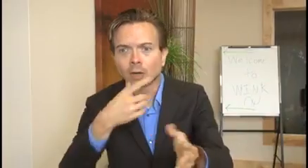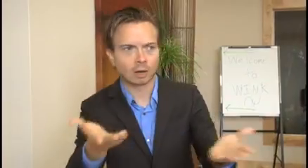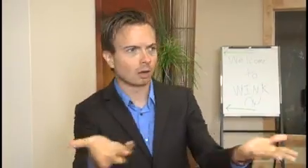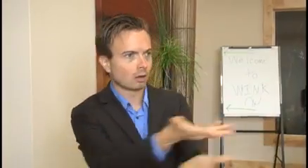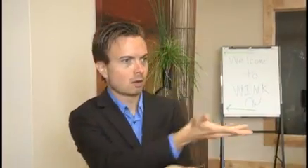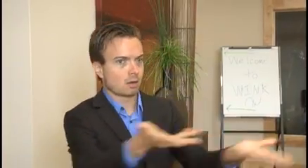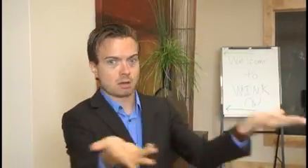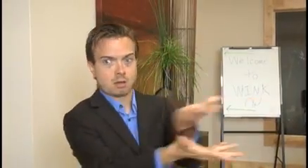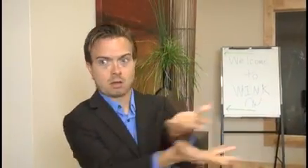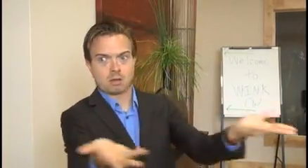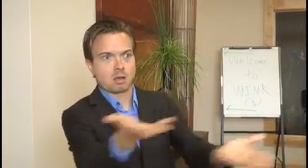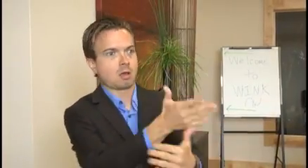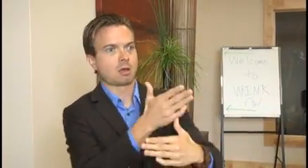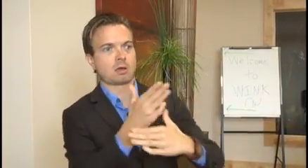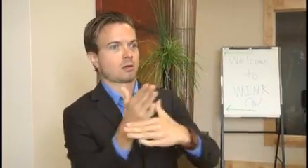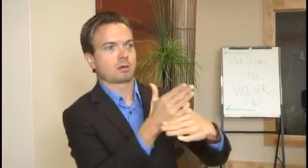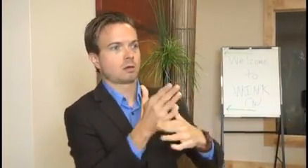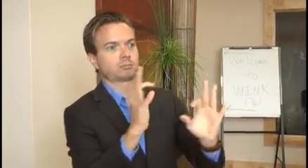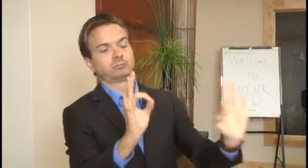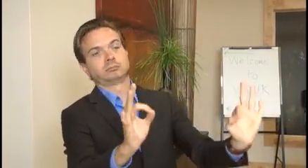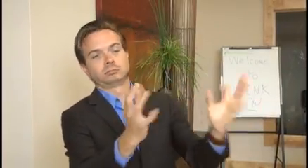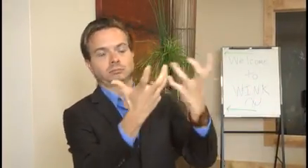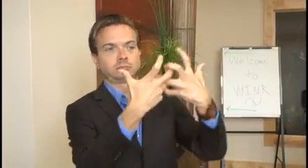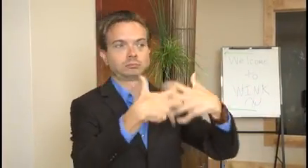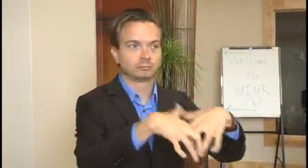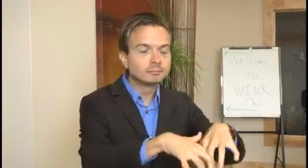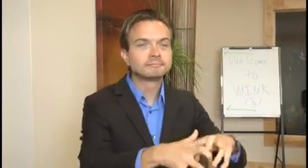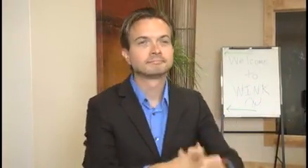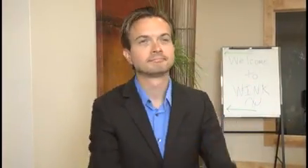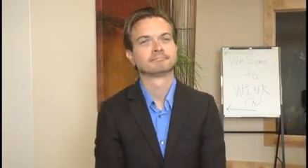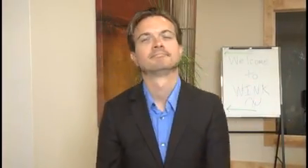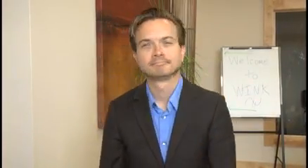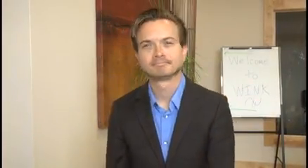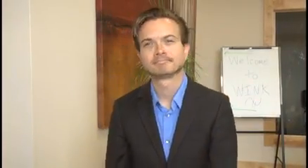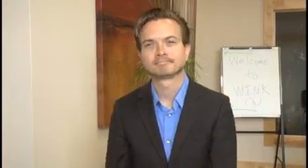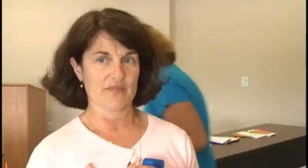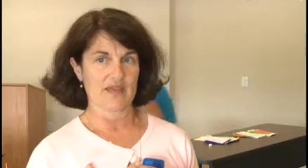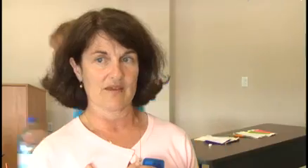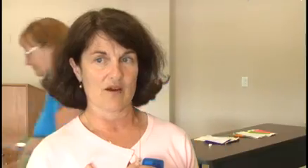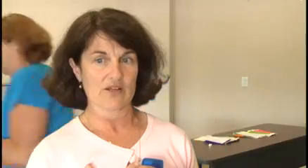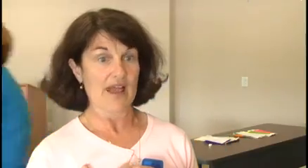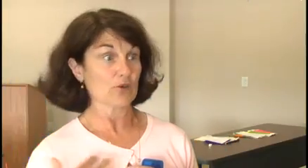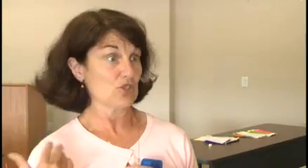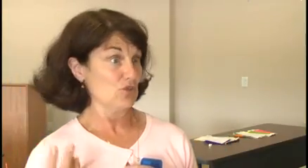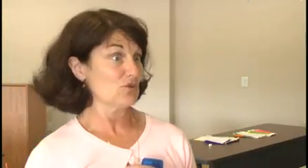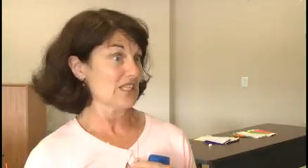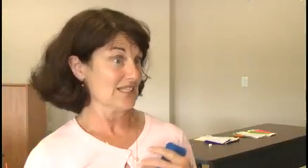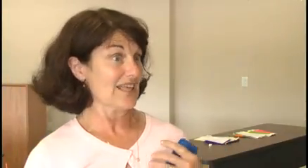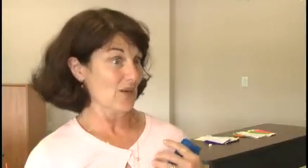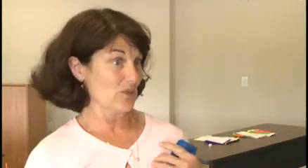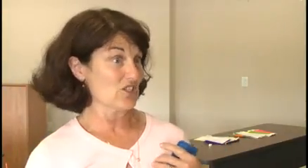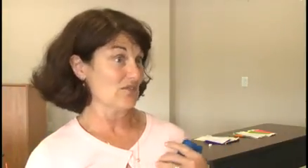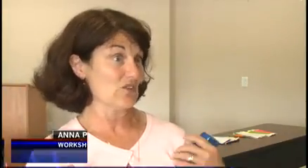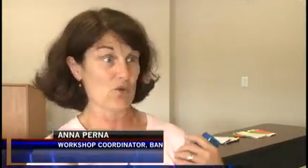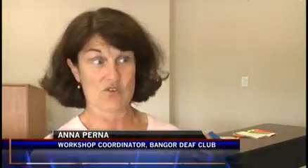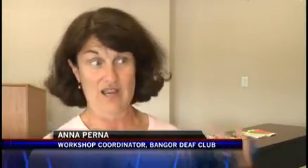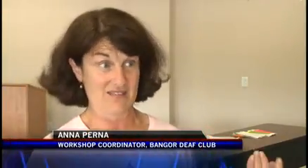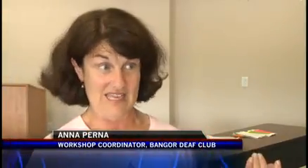help bridge that gap between the deaf and the hearing communities with full understanding. They are allowed to use this language even though they're not